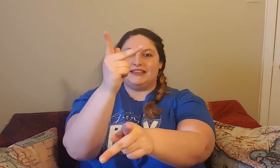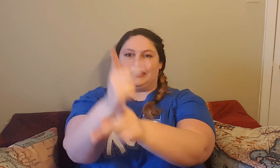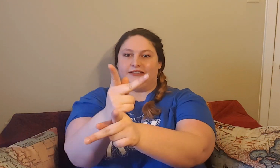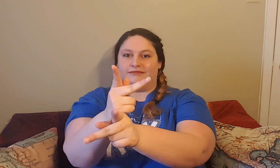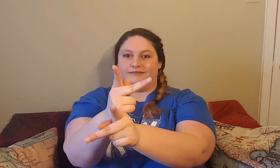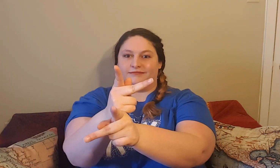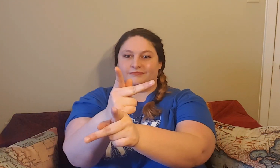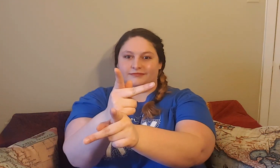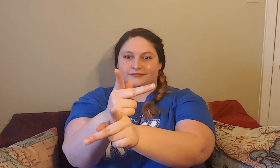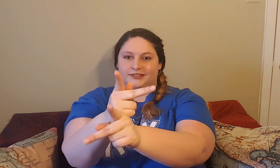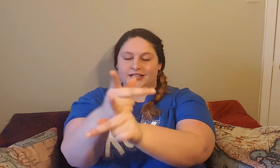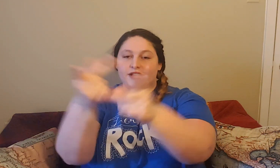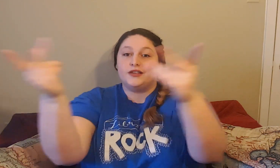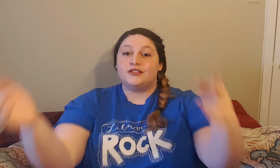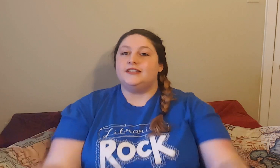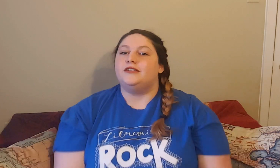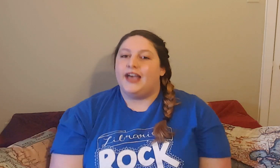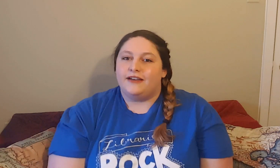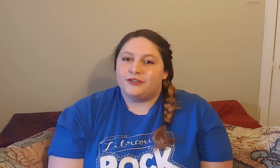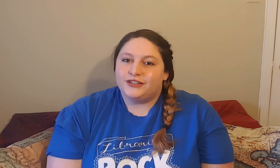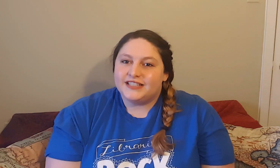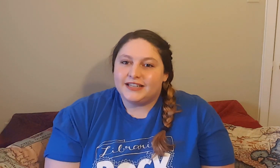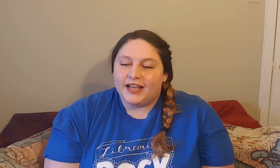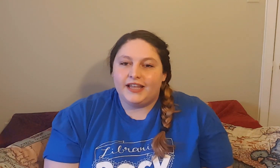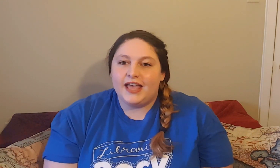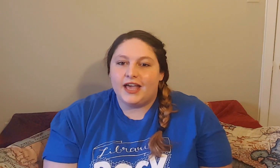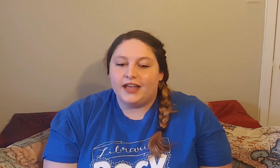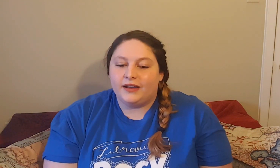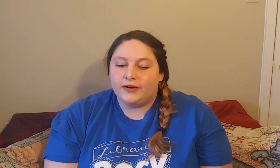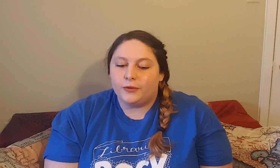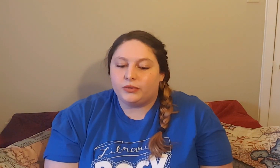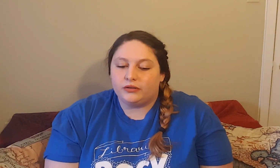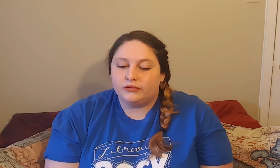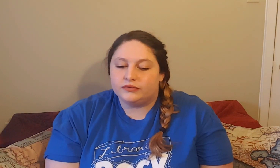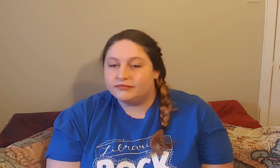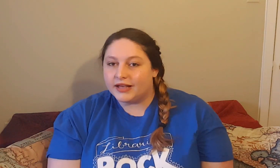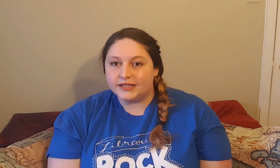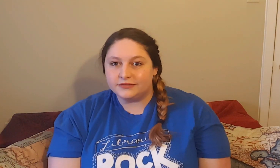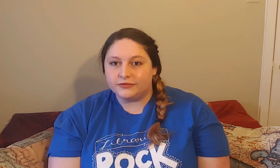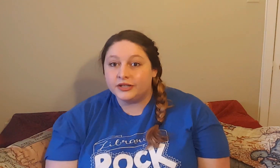take care. So that's all I have for you today, and I hope you've had some fun. If you